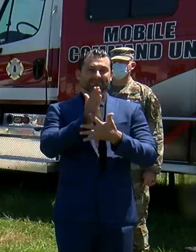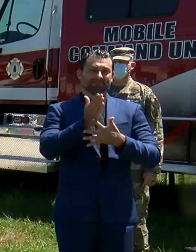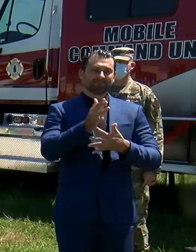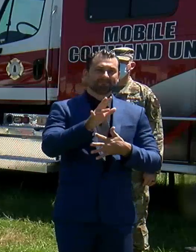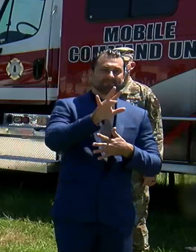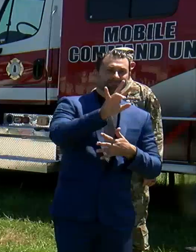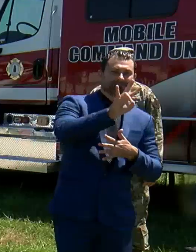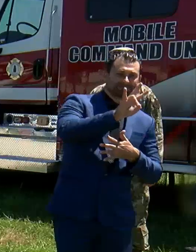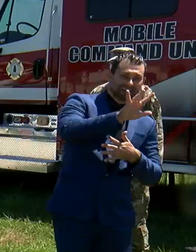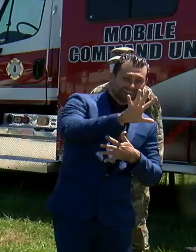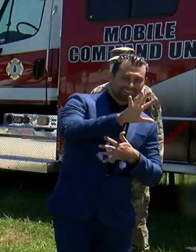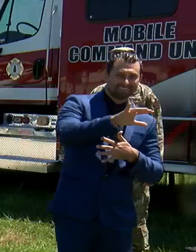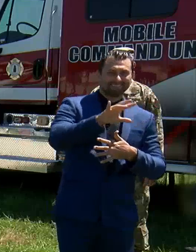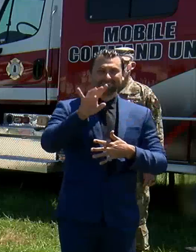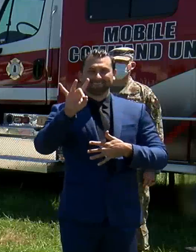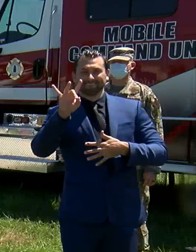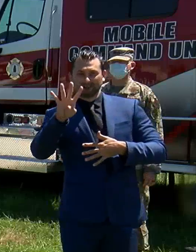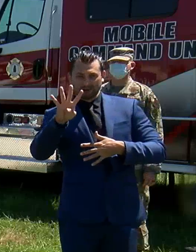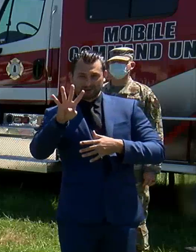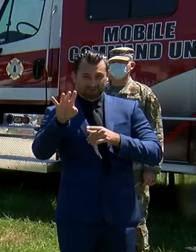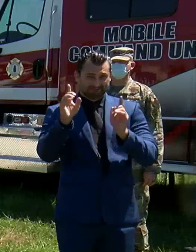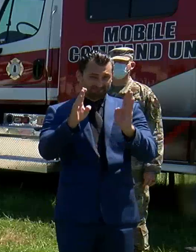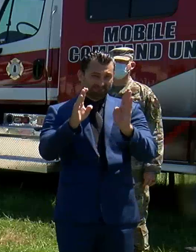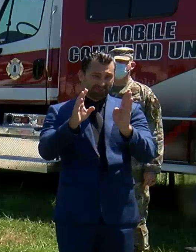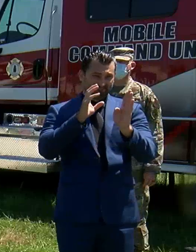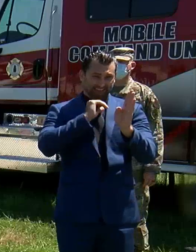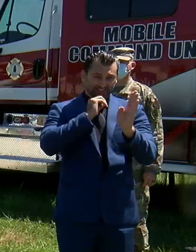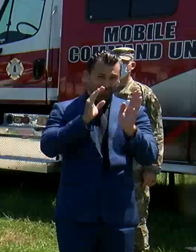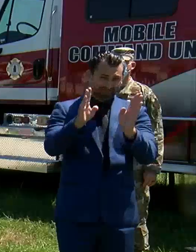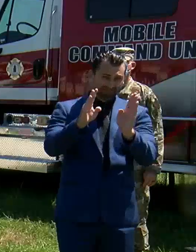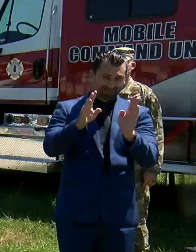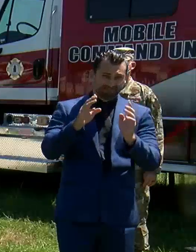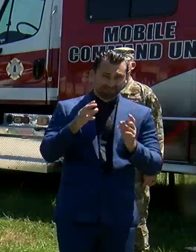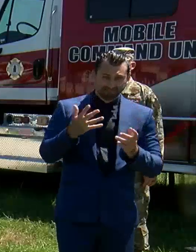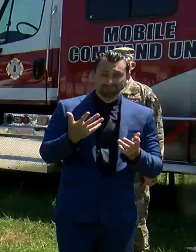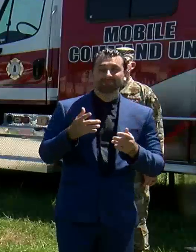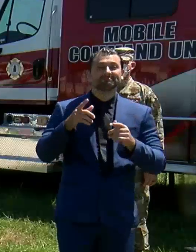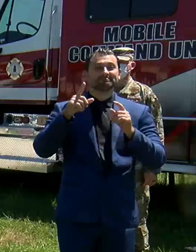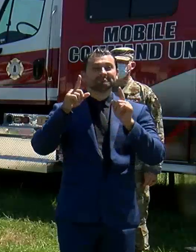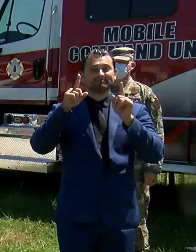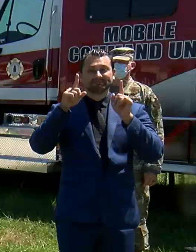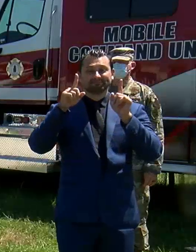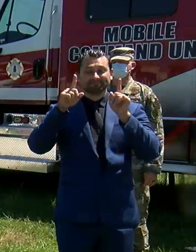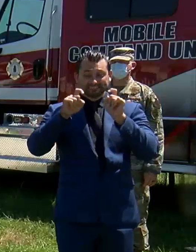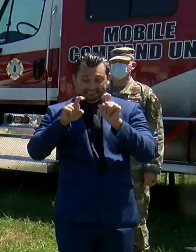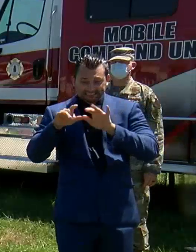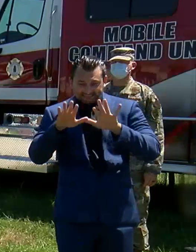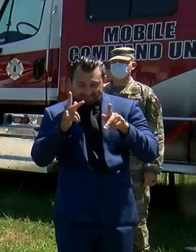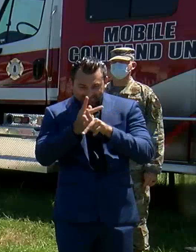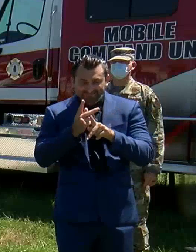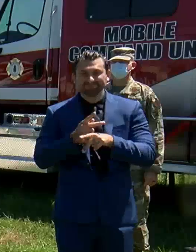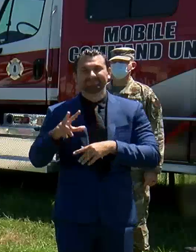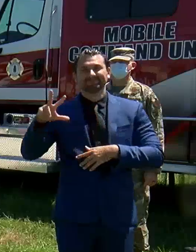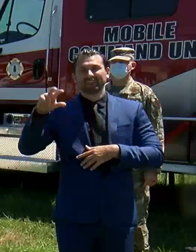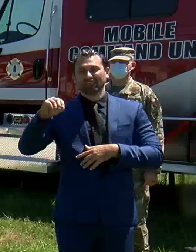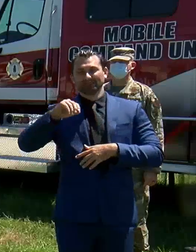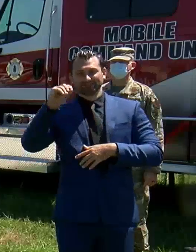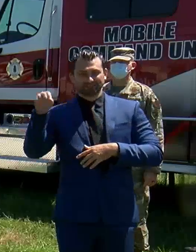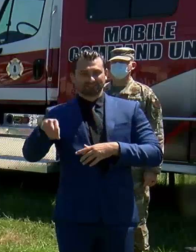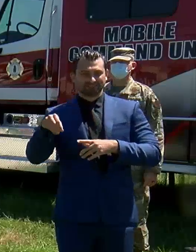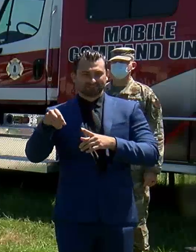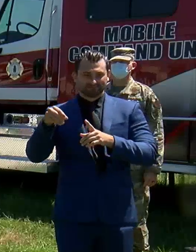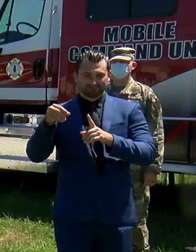positive test results in the state of Florida, but 30% of the fatalities. So you're looking at 60%